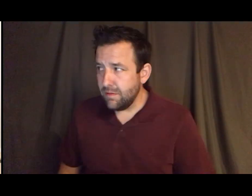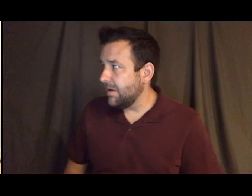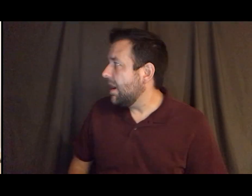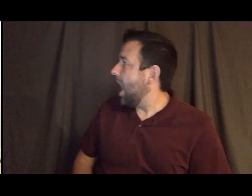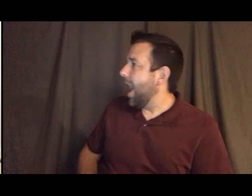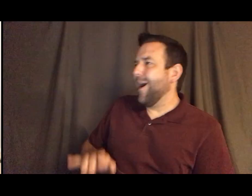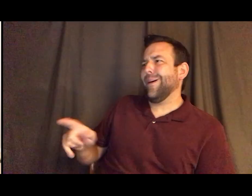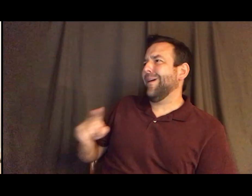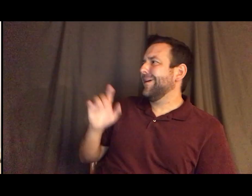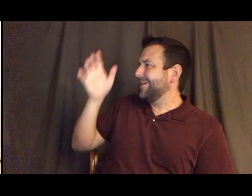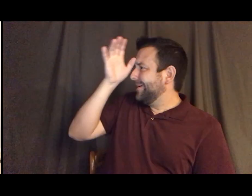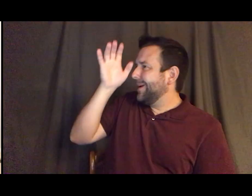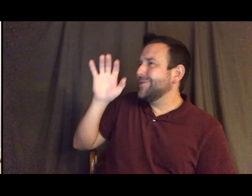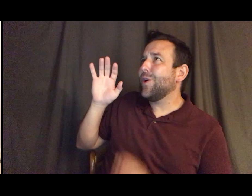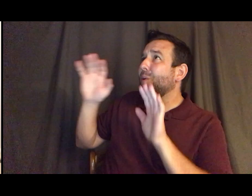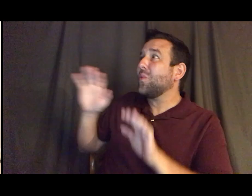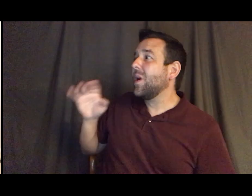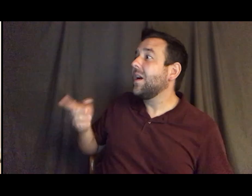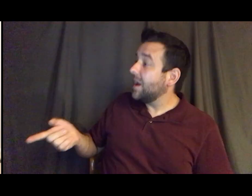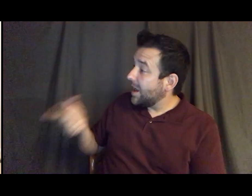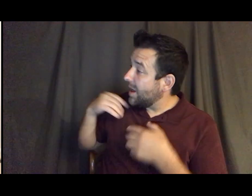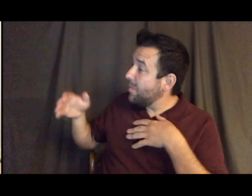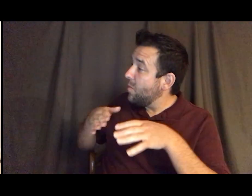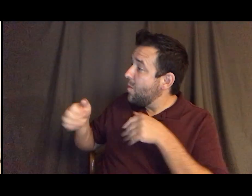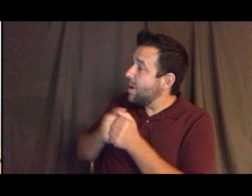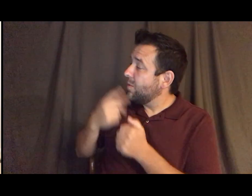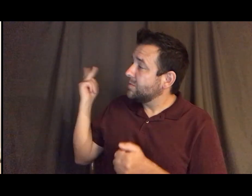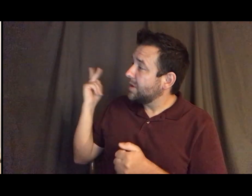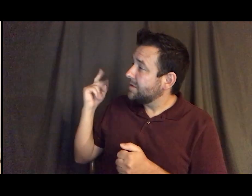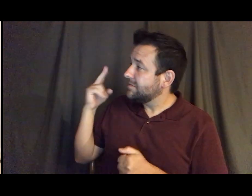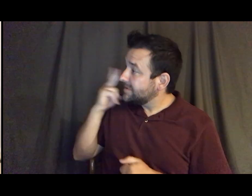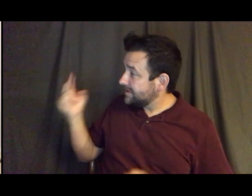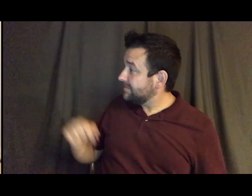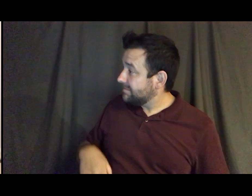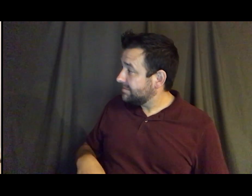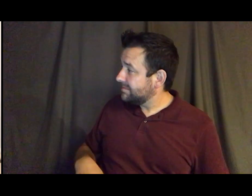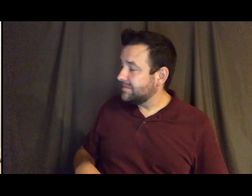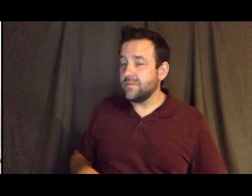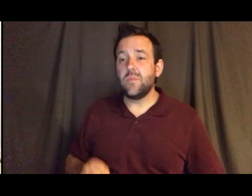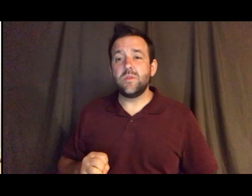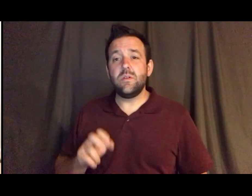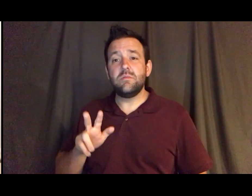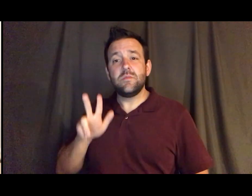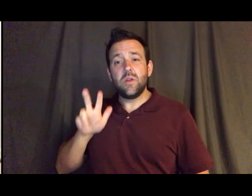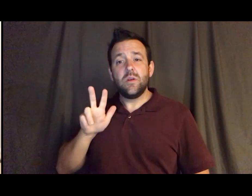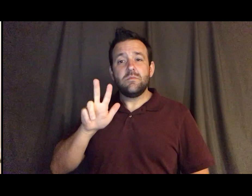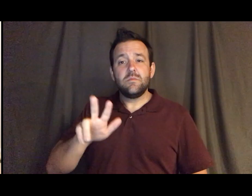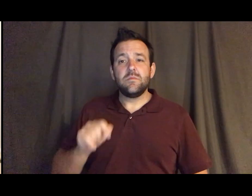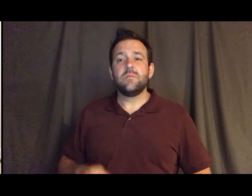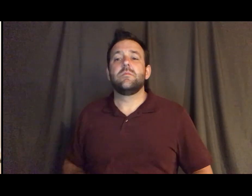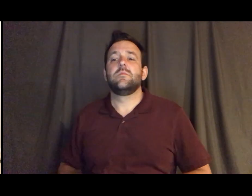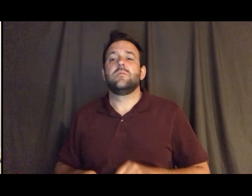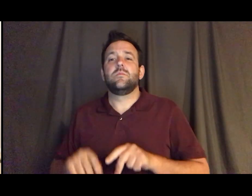walk and see." So they walked down the street. Julie and David skipped, and the father went